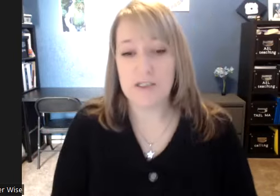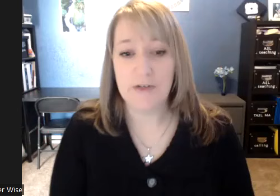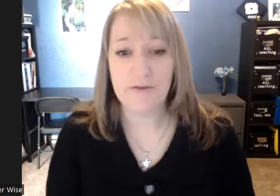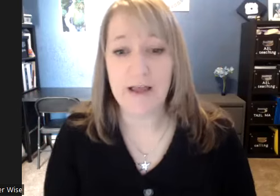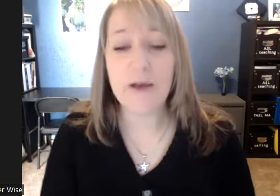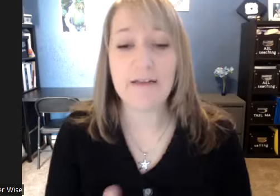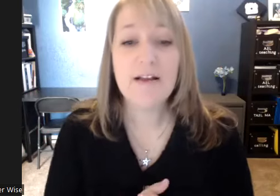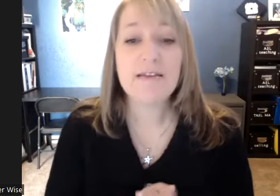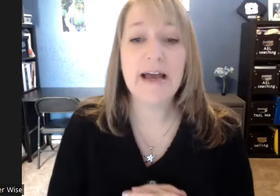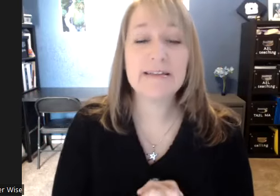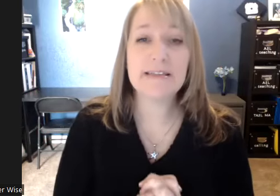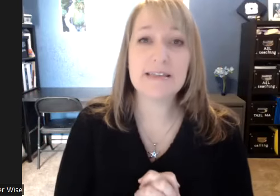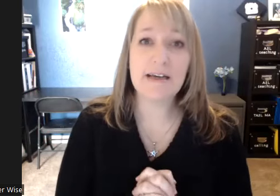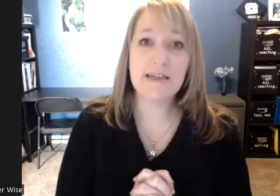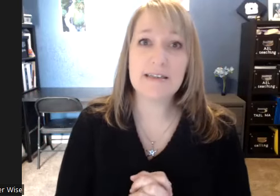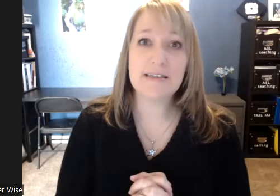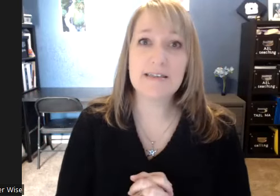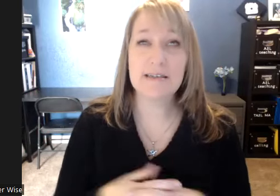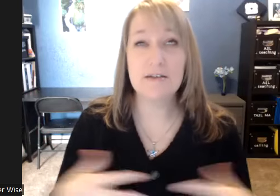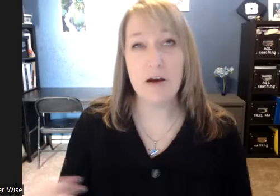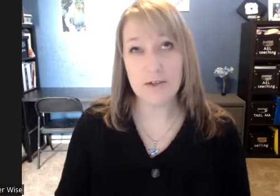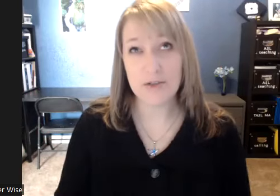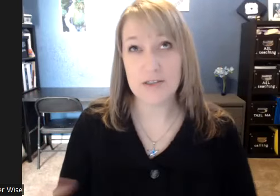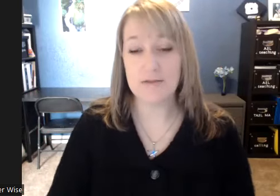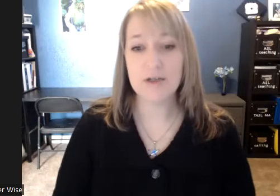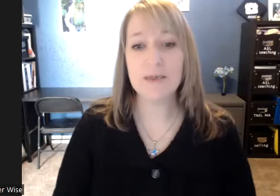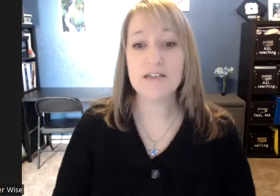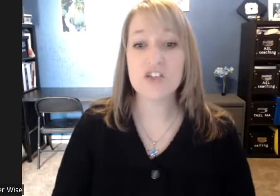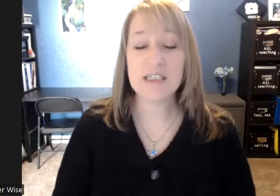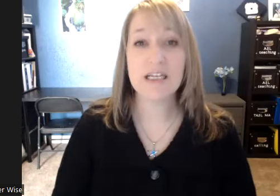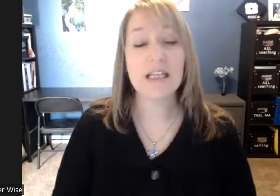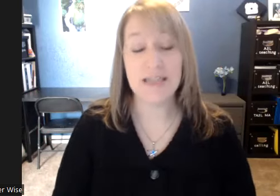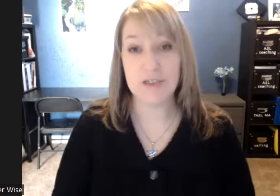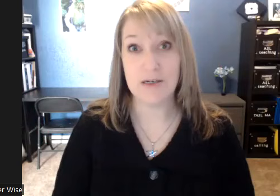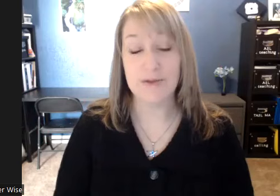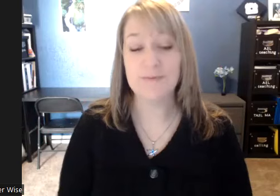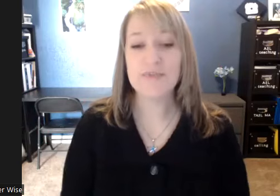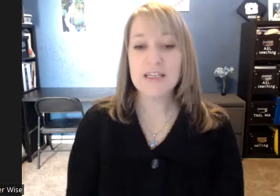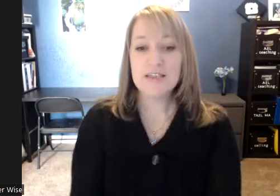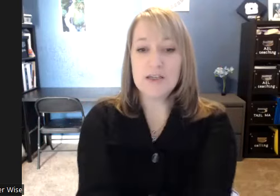the video for that. Okay, last sign in this list is not a directional verb. It's just laptop.